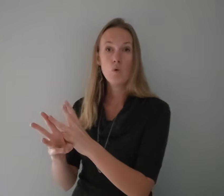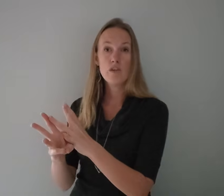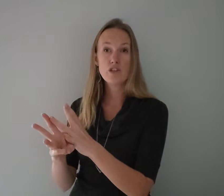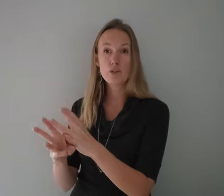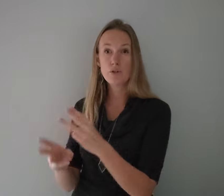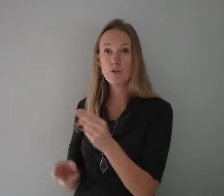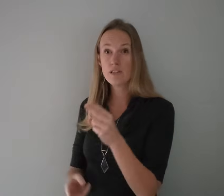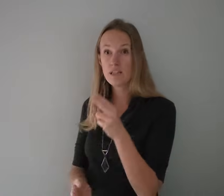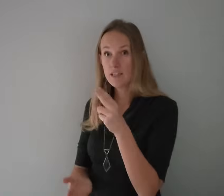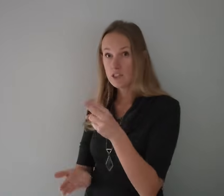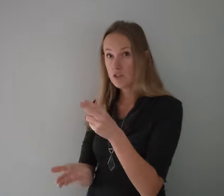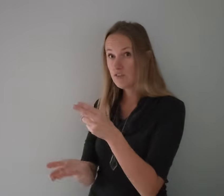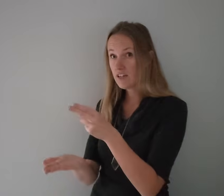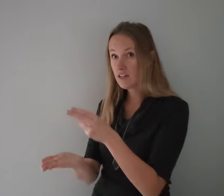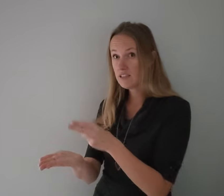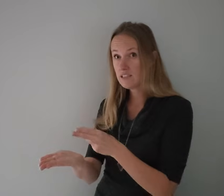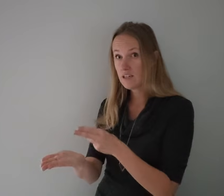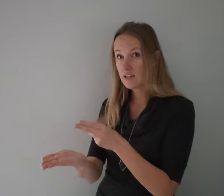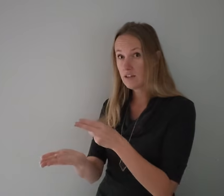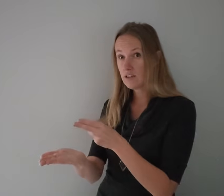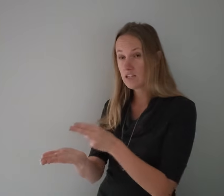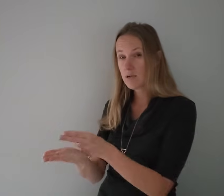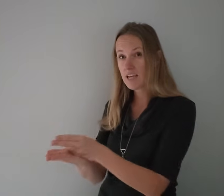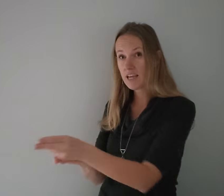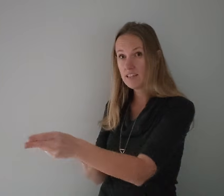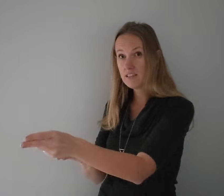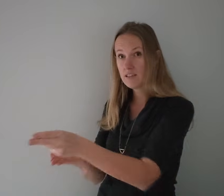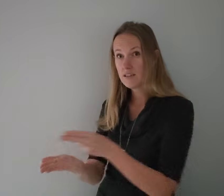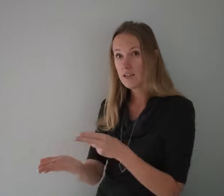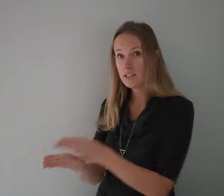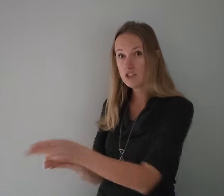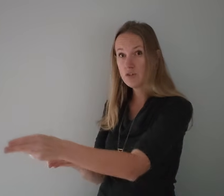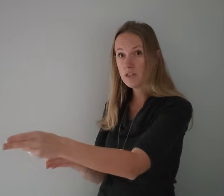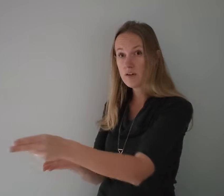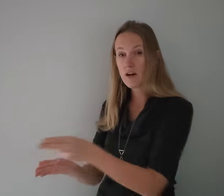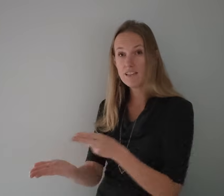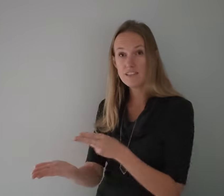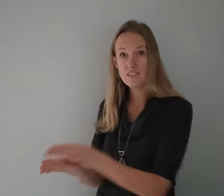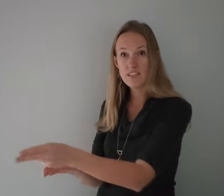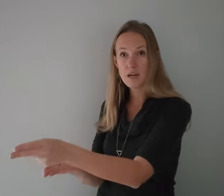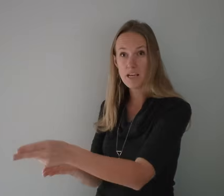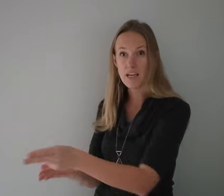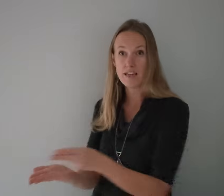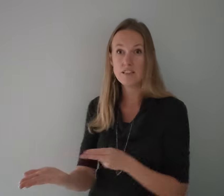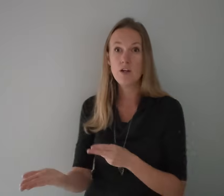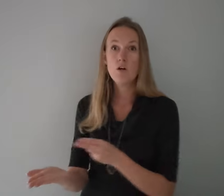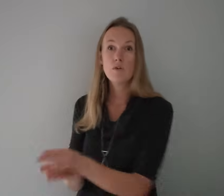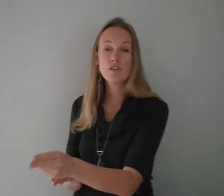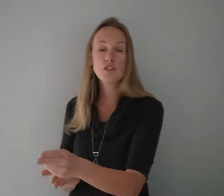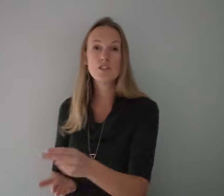with truth, 2 fingers on your dominant hand, kind of shooting across your non-dominant hand, with